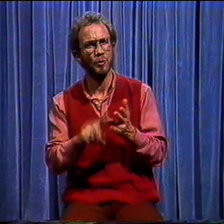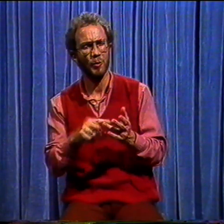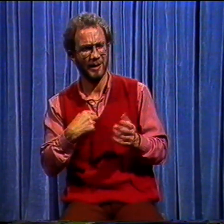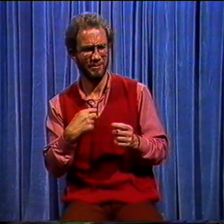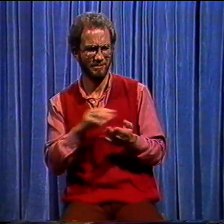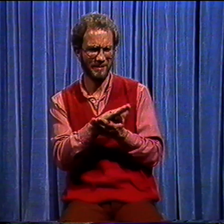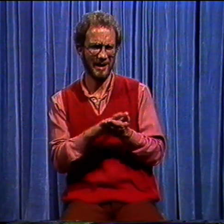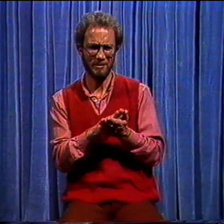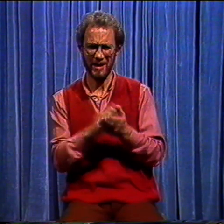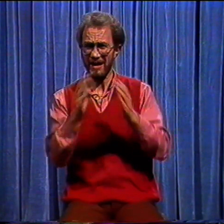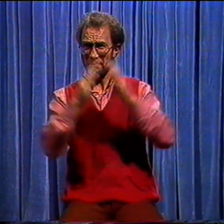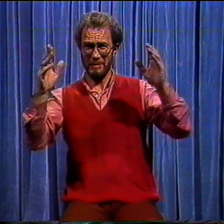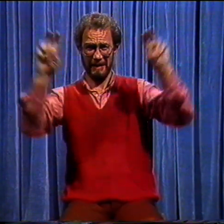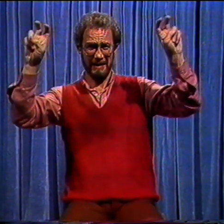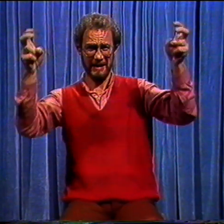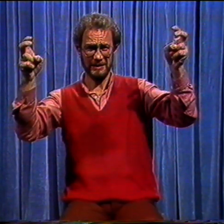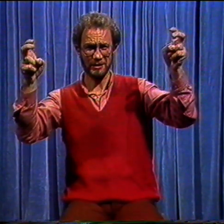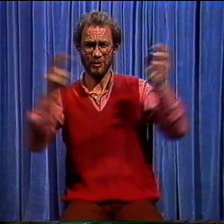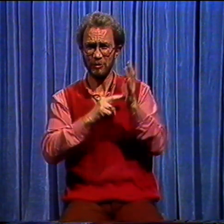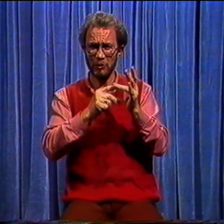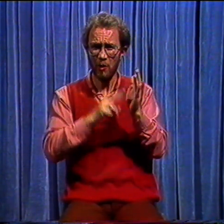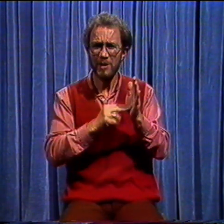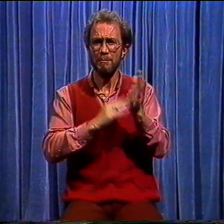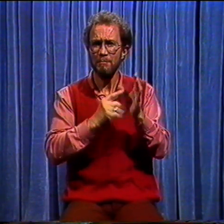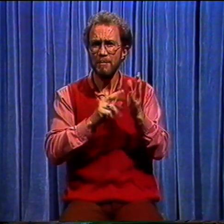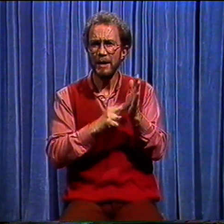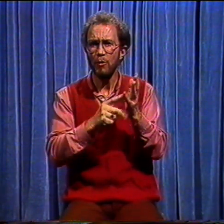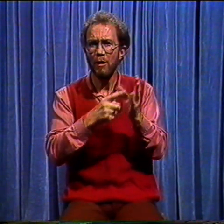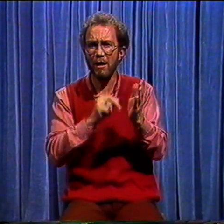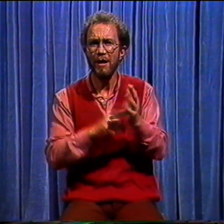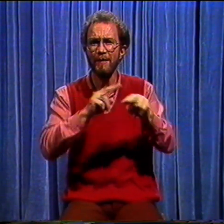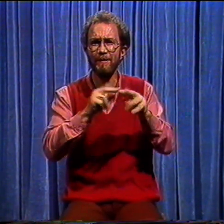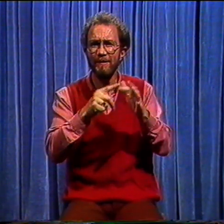What do we mean by that big heading, non-manual features?